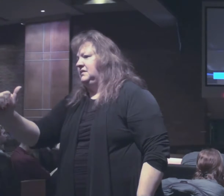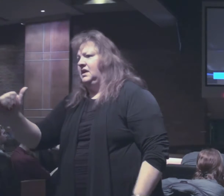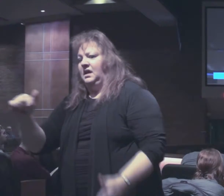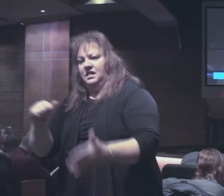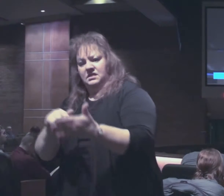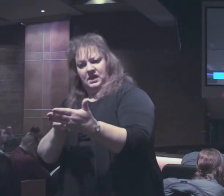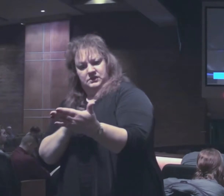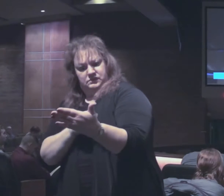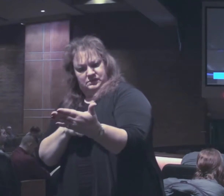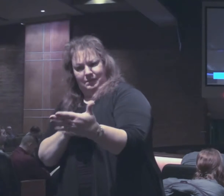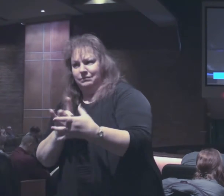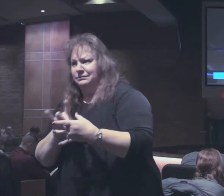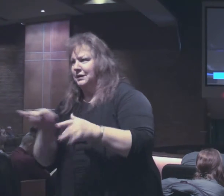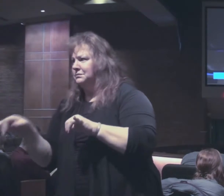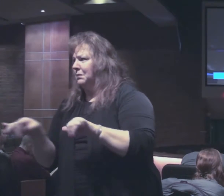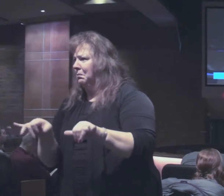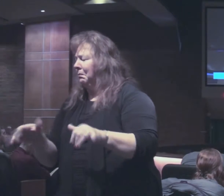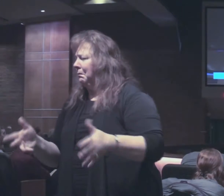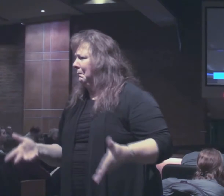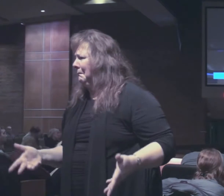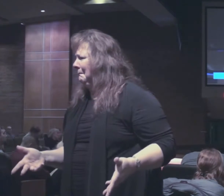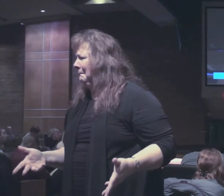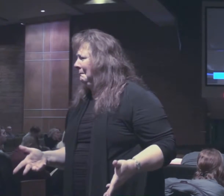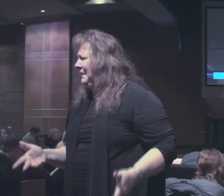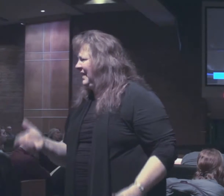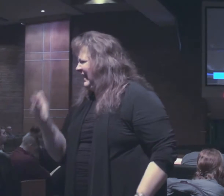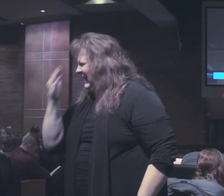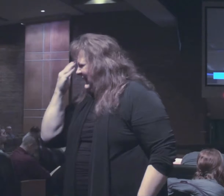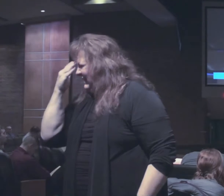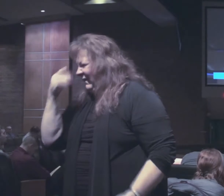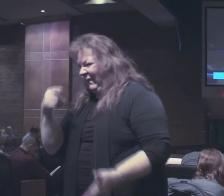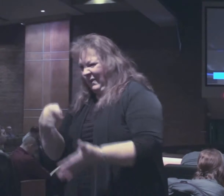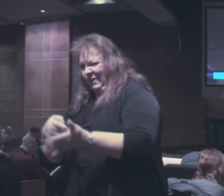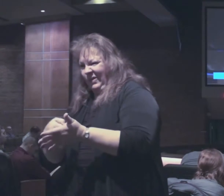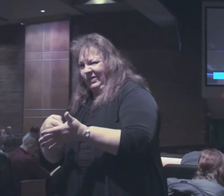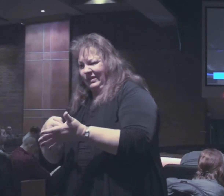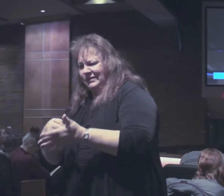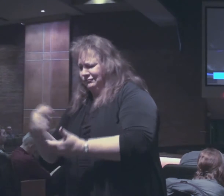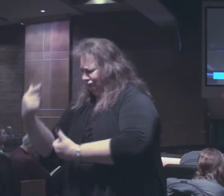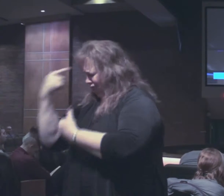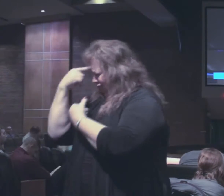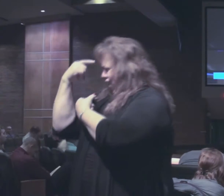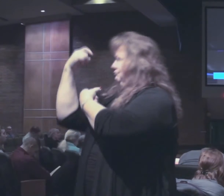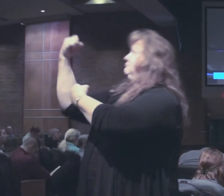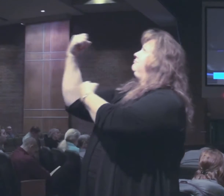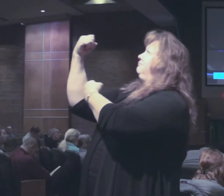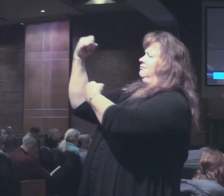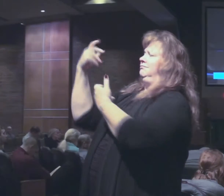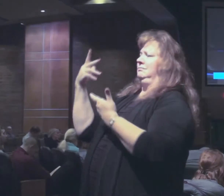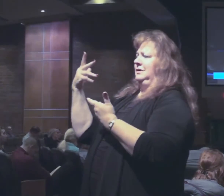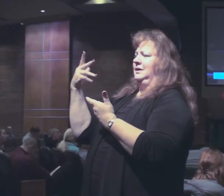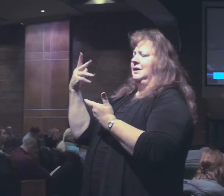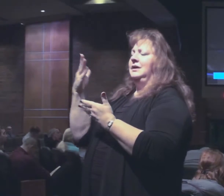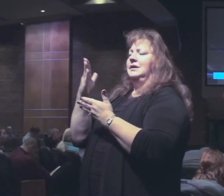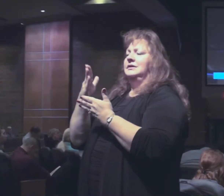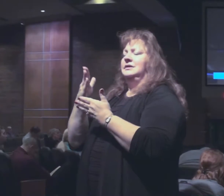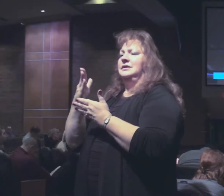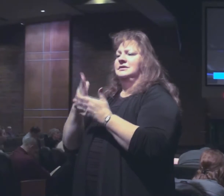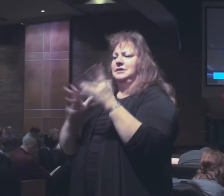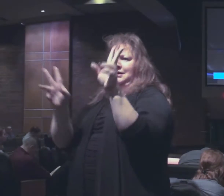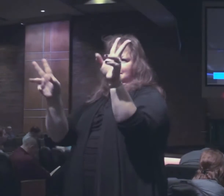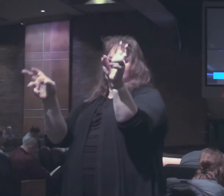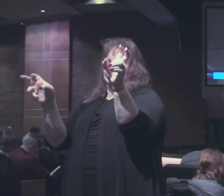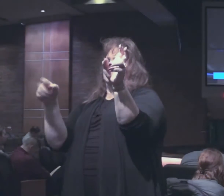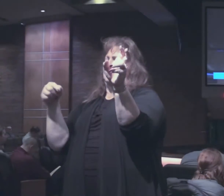what the psalmist says. You know, this confident, that's why some of the commentators titled